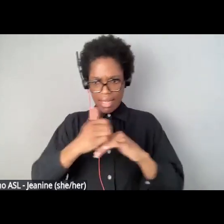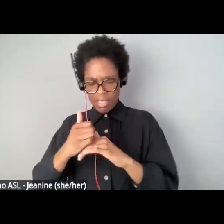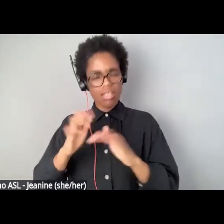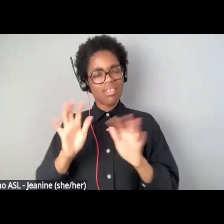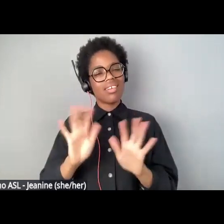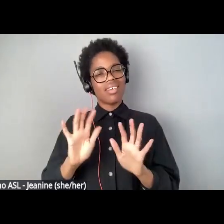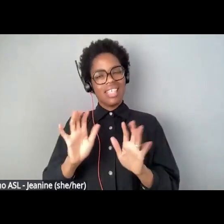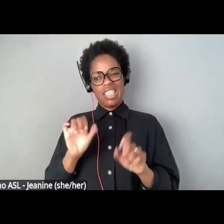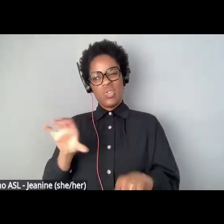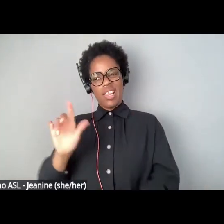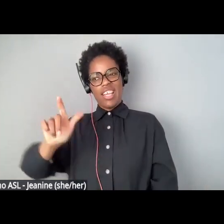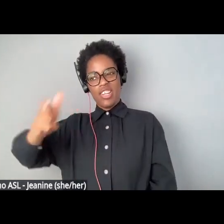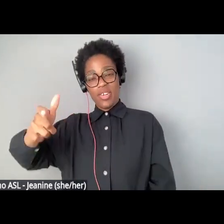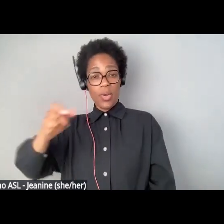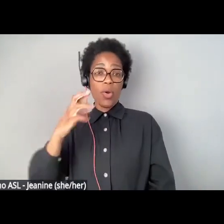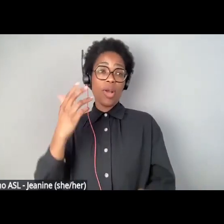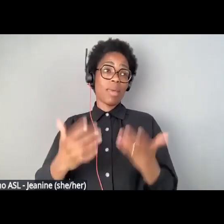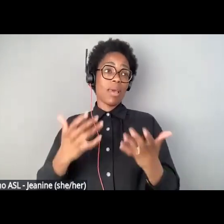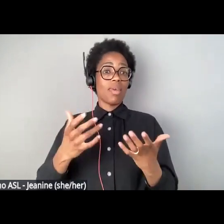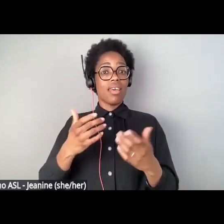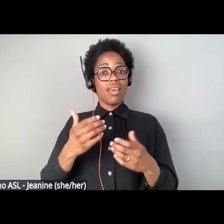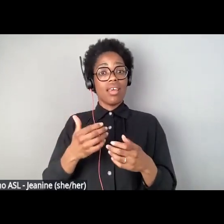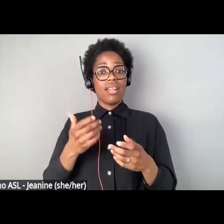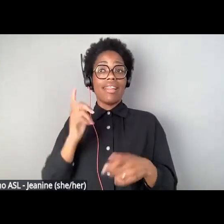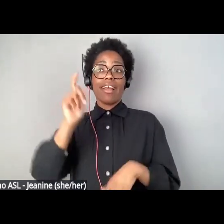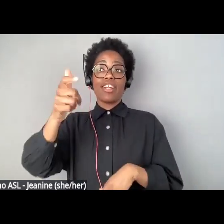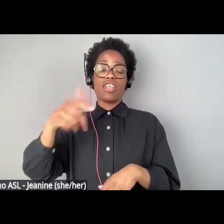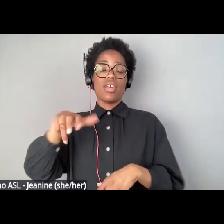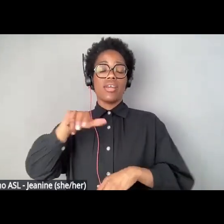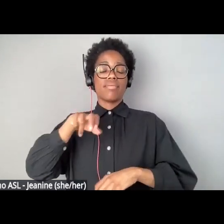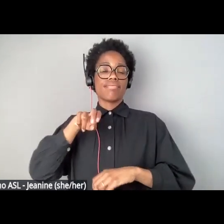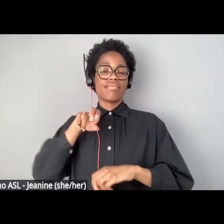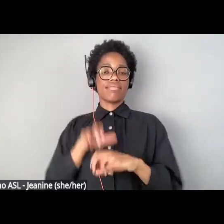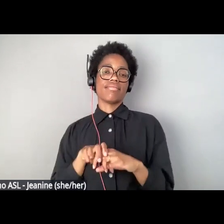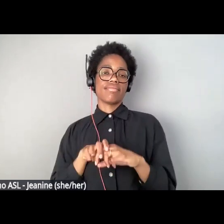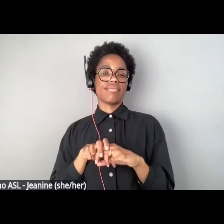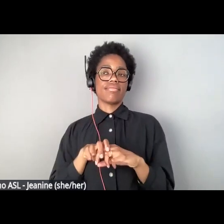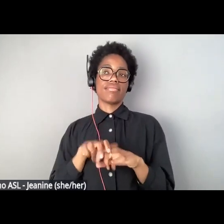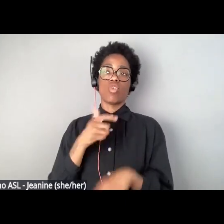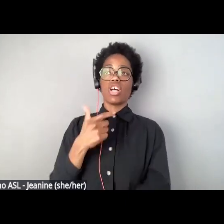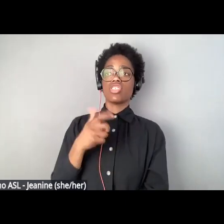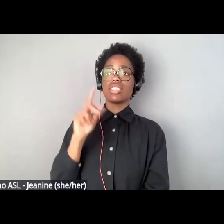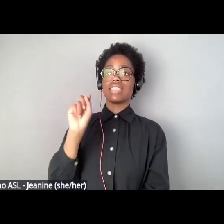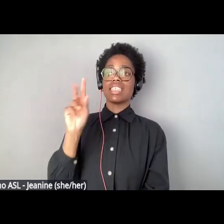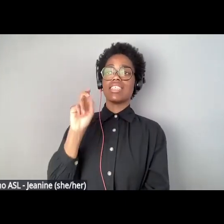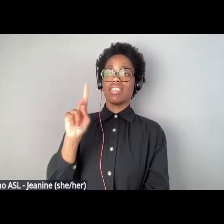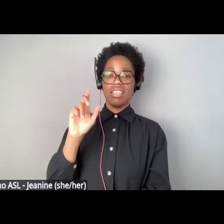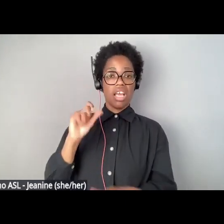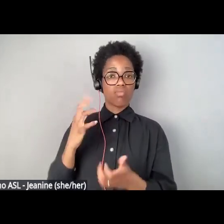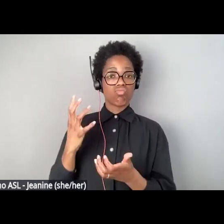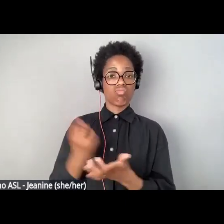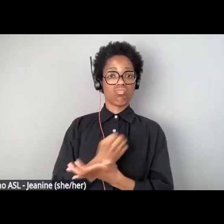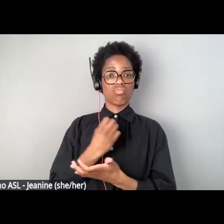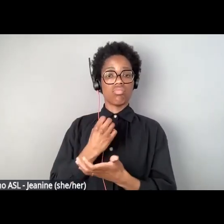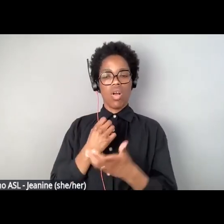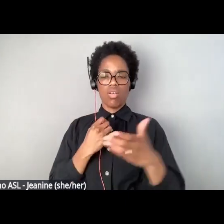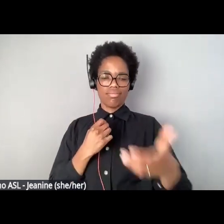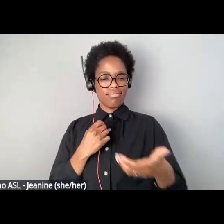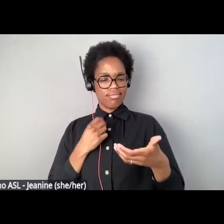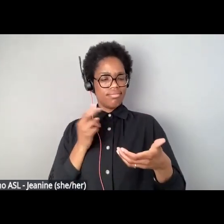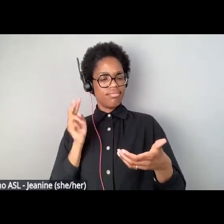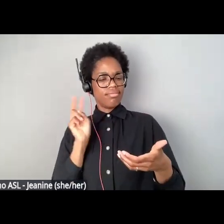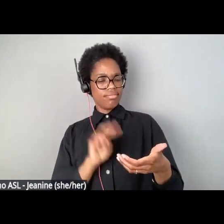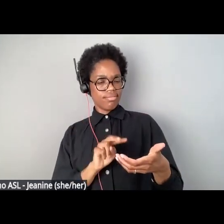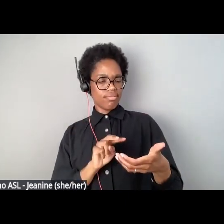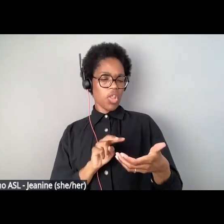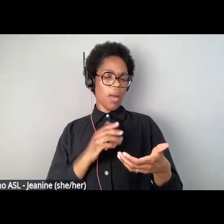choice, or you're sitting in front of the TV and you want to have big screen, little screen time, maybe take a sec to go back and check your settings on that site